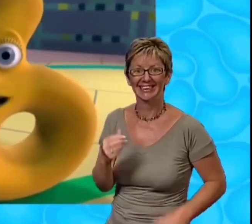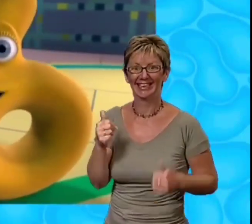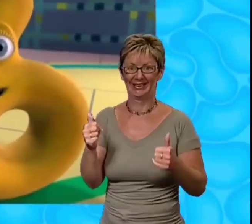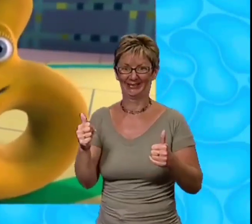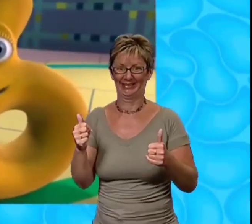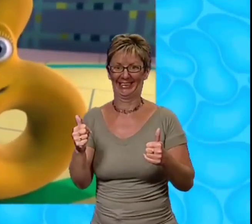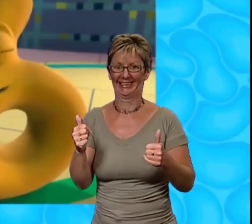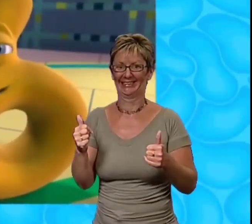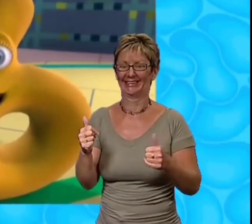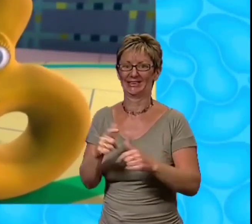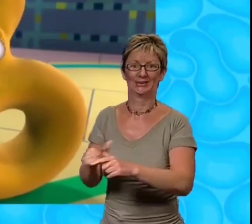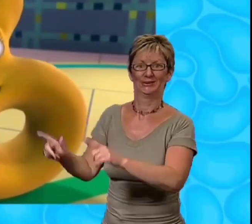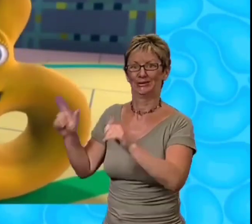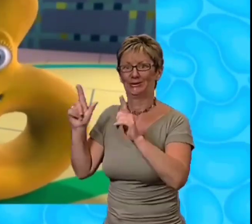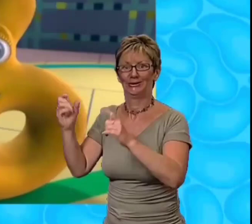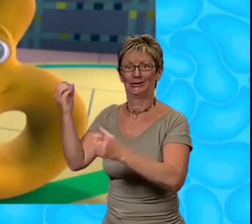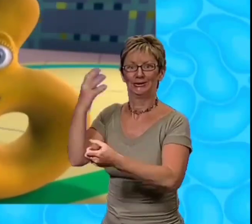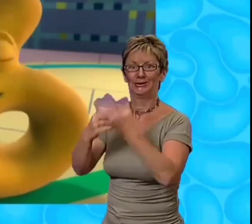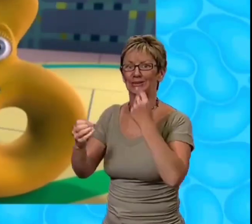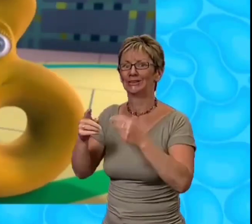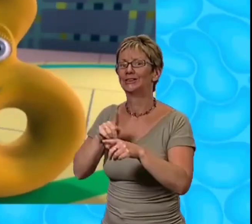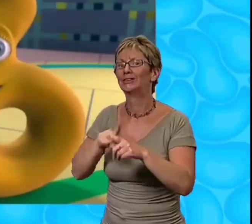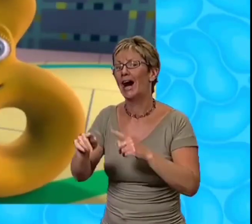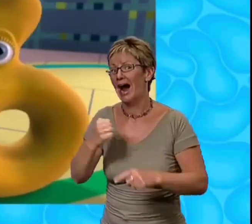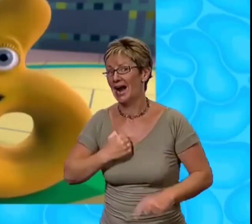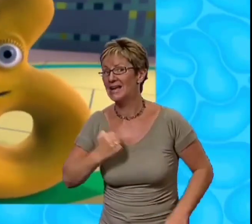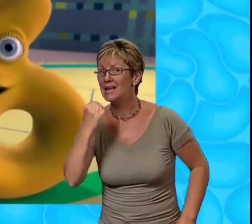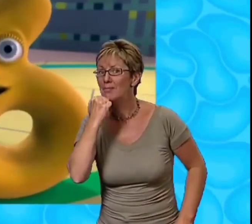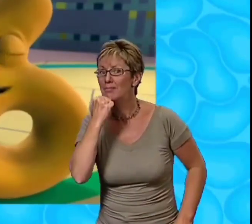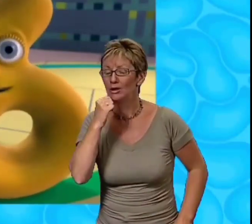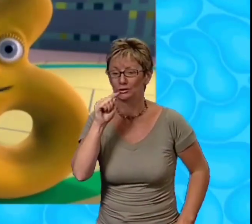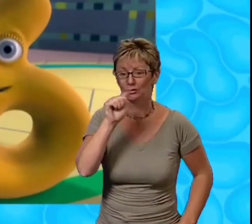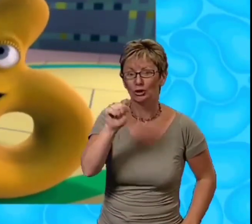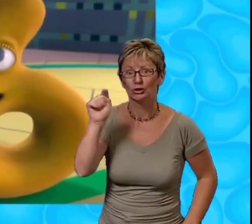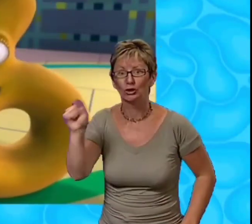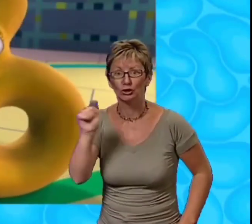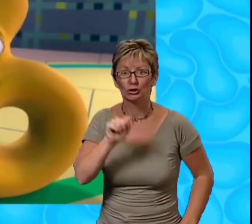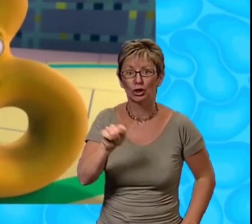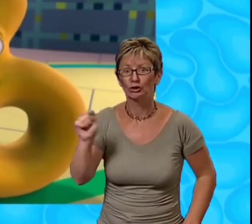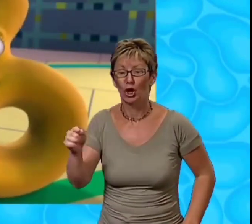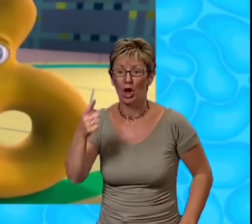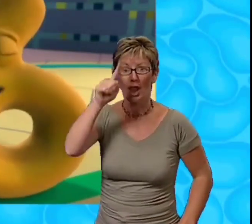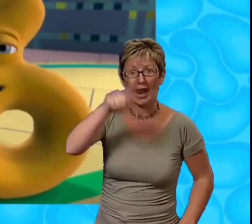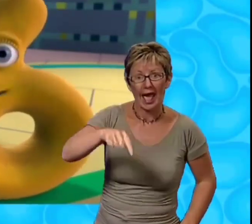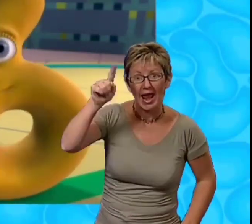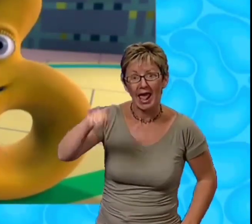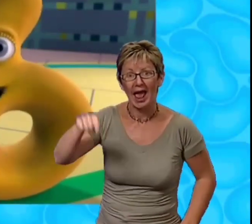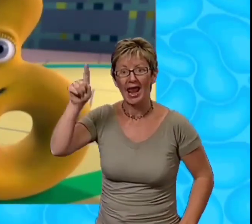Okay, agents. Now try writing my number with dots or lines